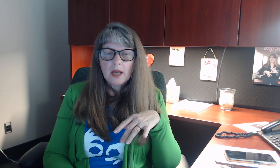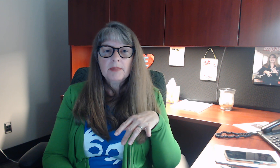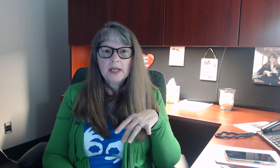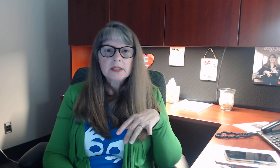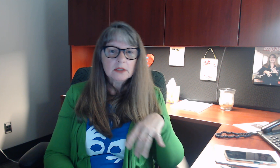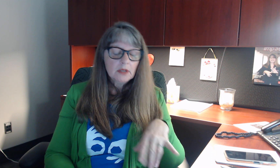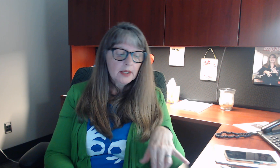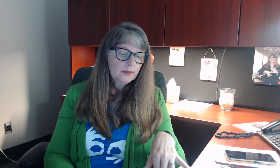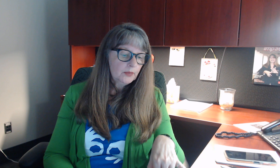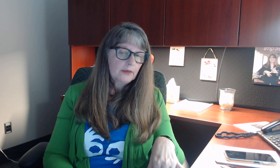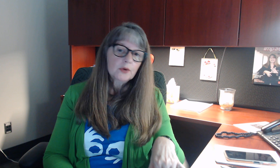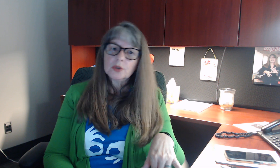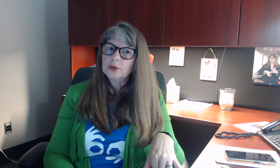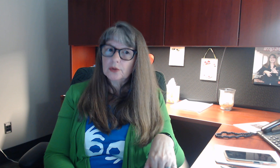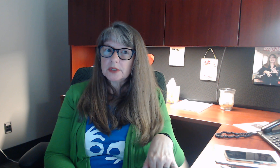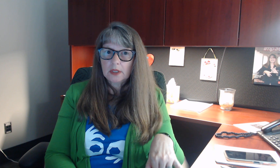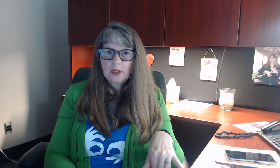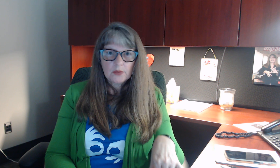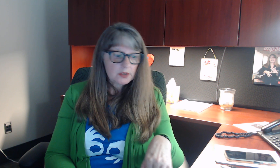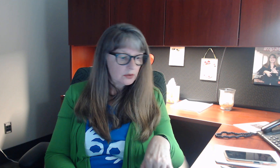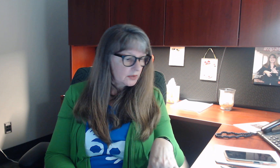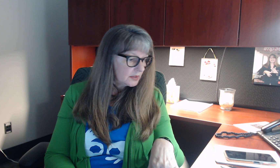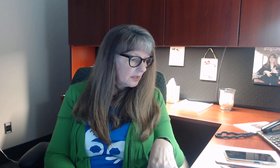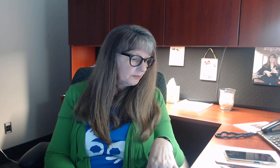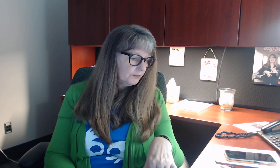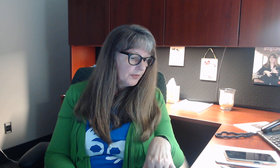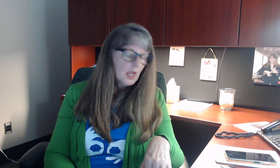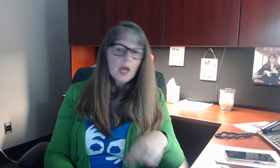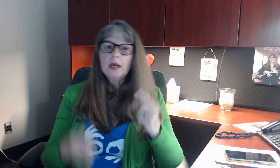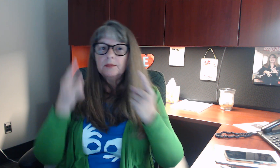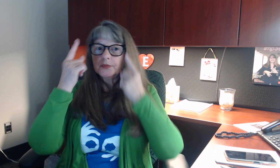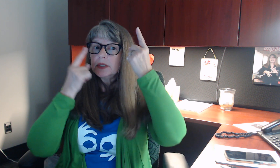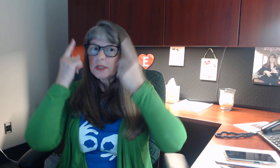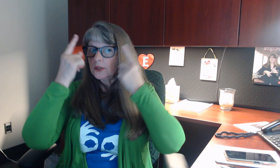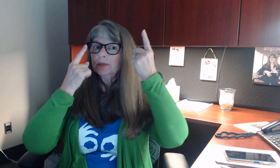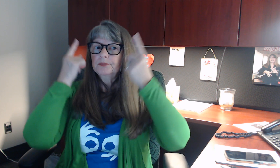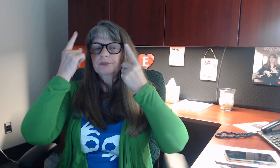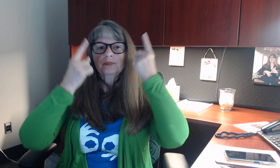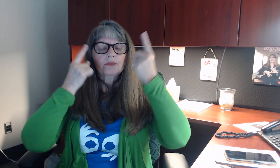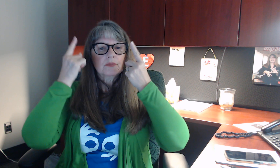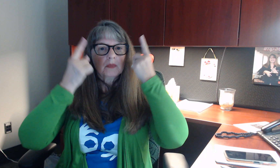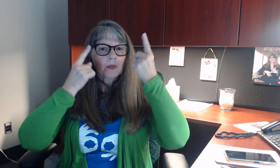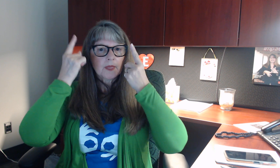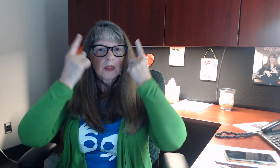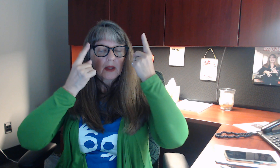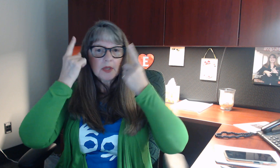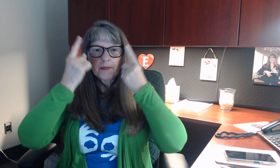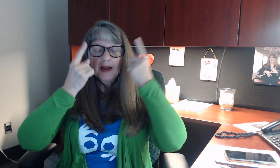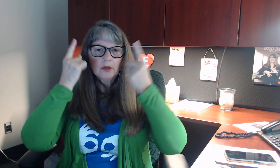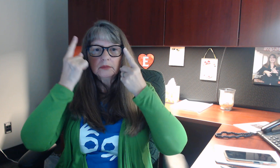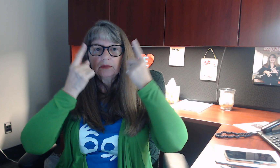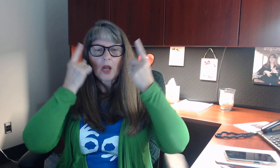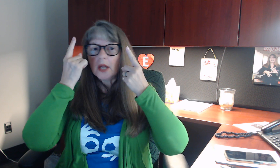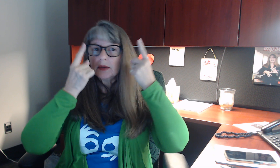but I did when I first started learning sign language. I did use that sign. Consider, think about,